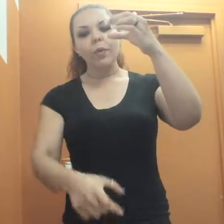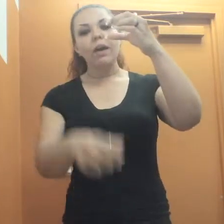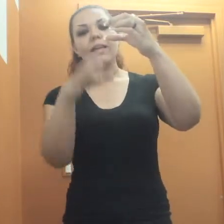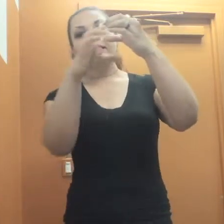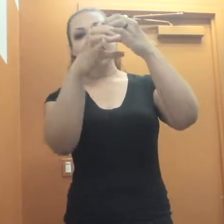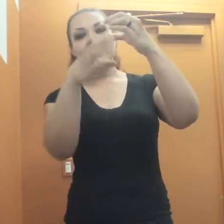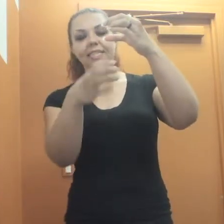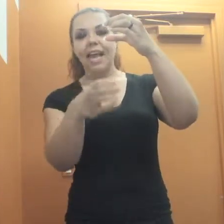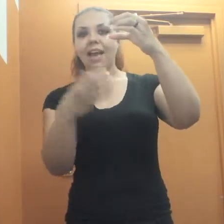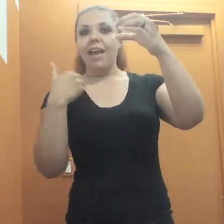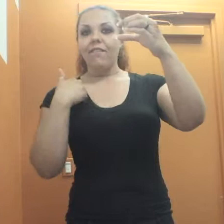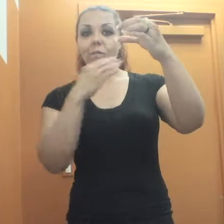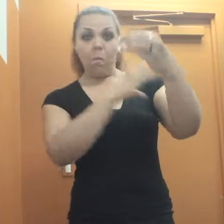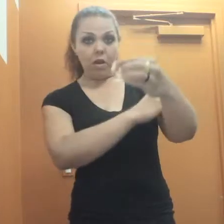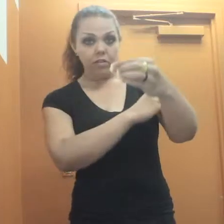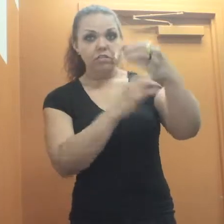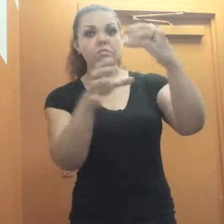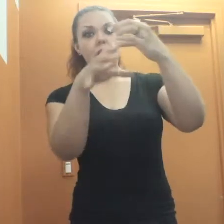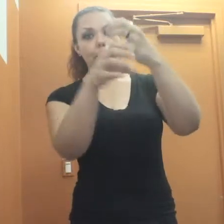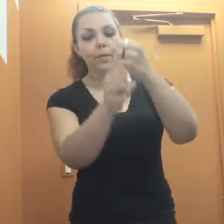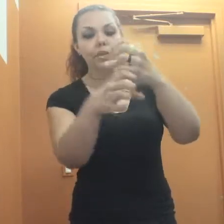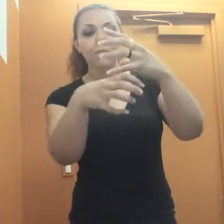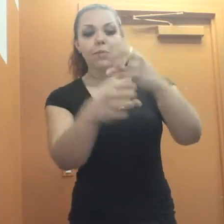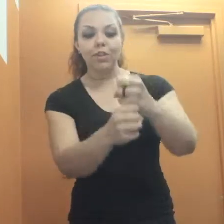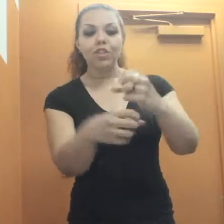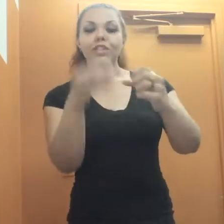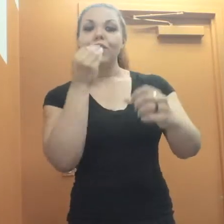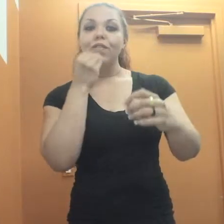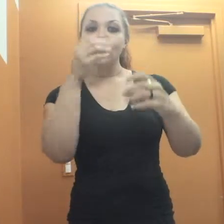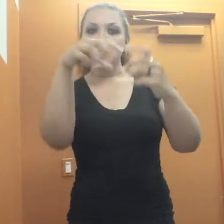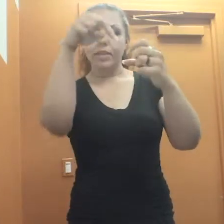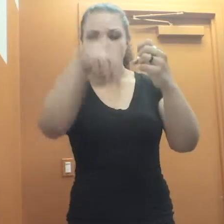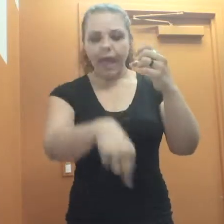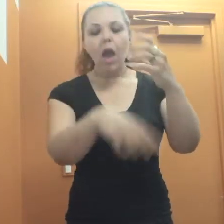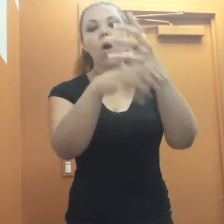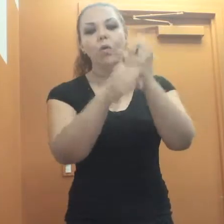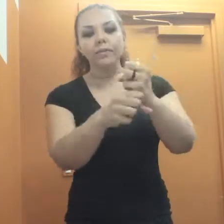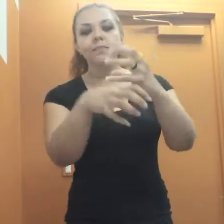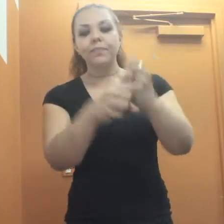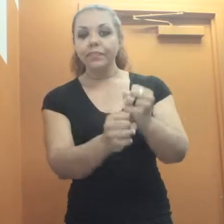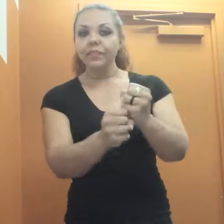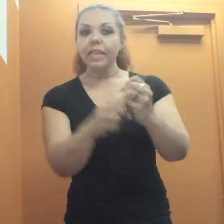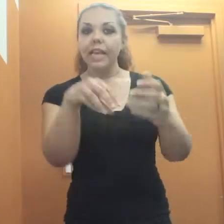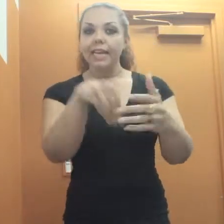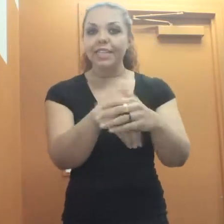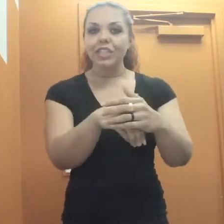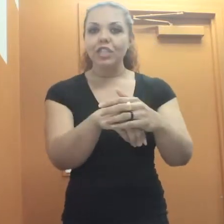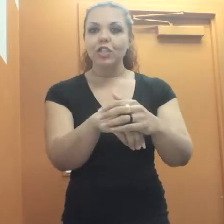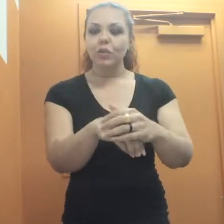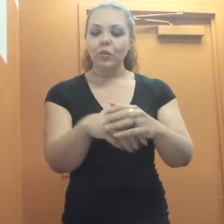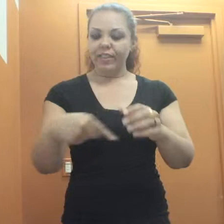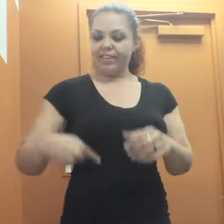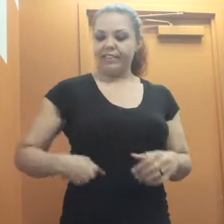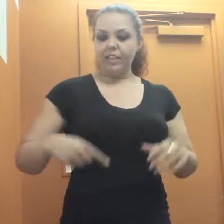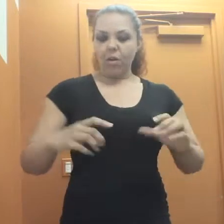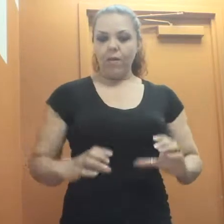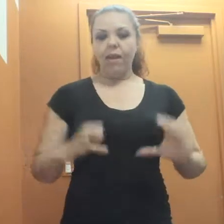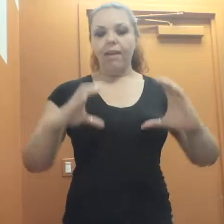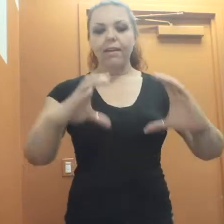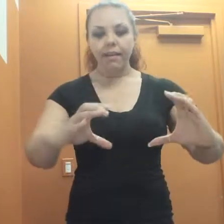muscle pushes the food down into your stomach, which is that bag of smooth muscle, and the stomach